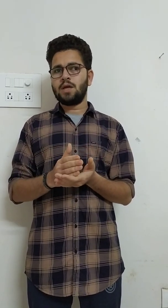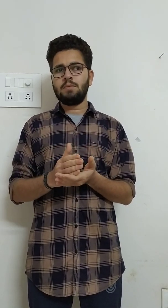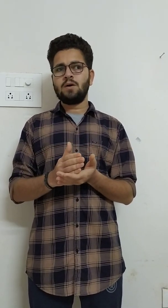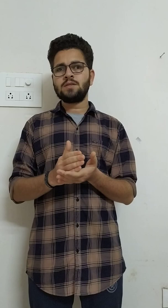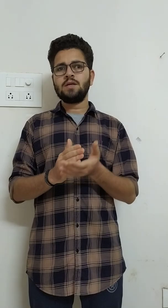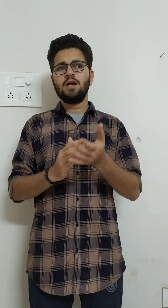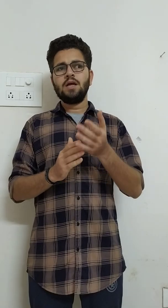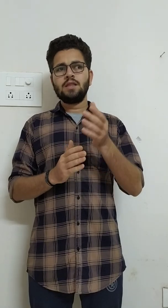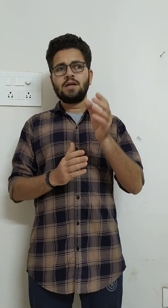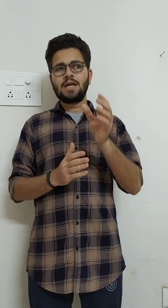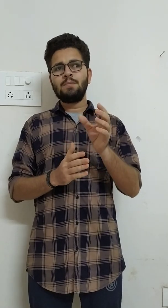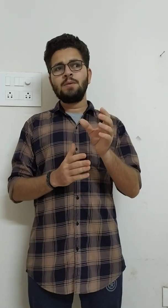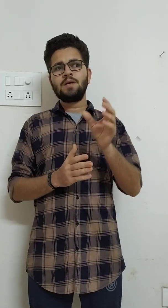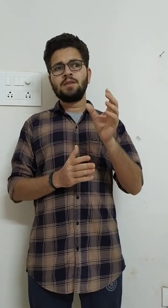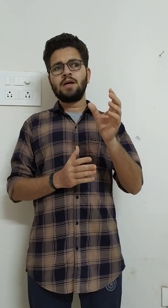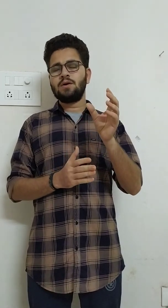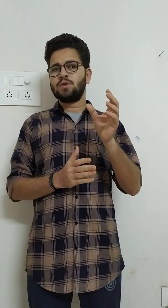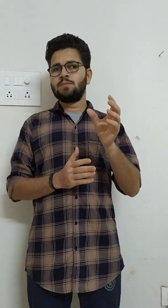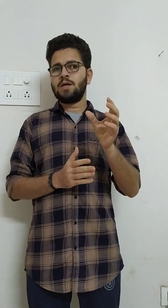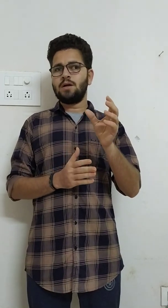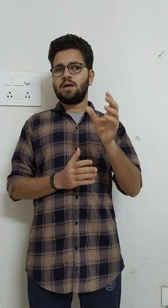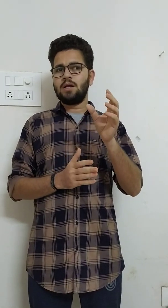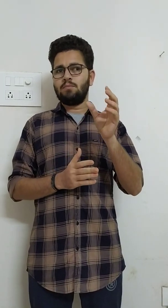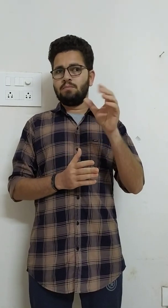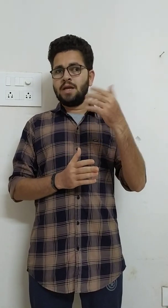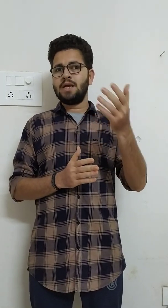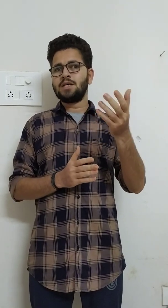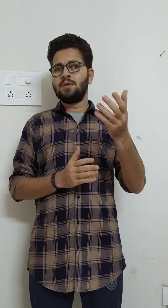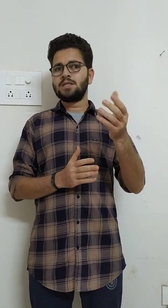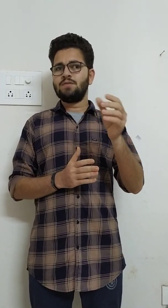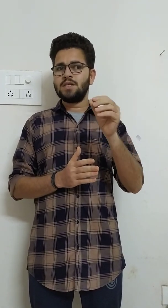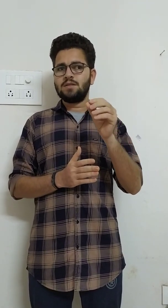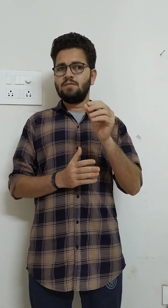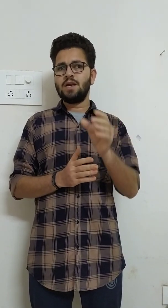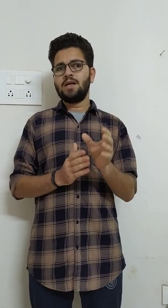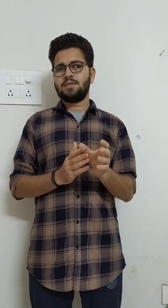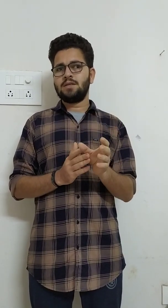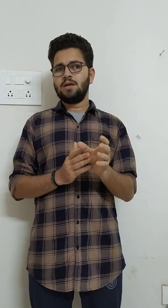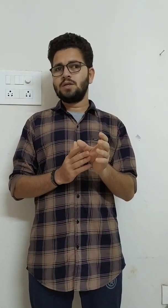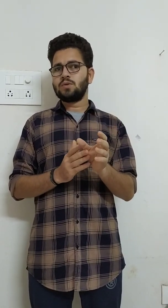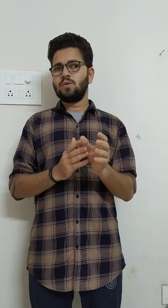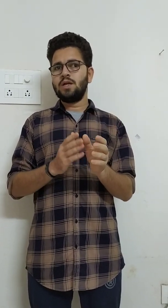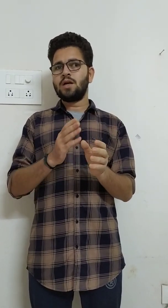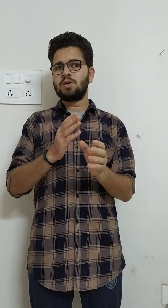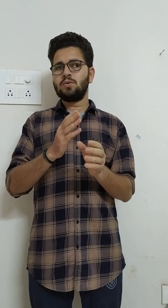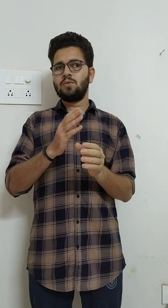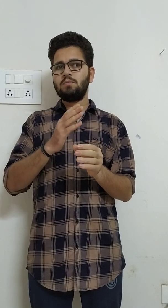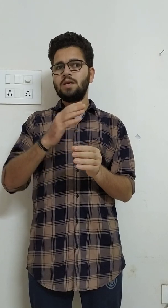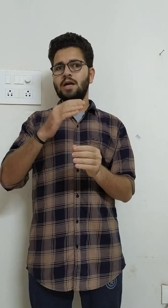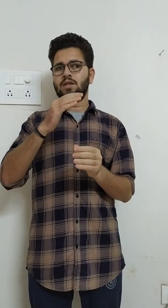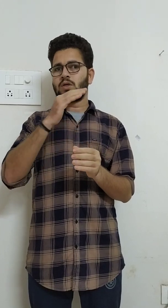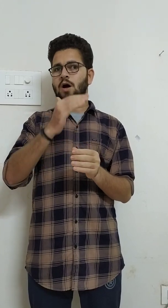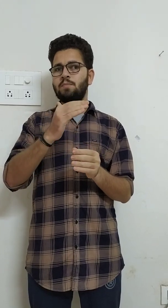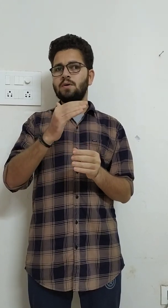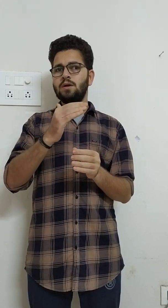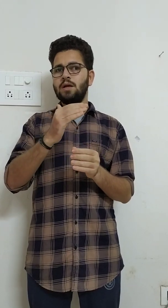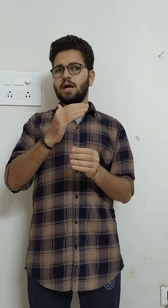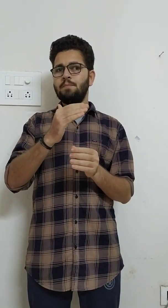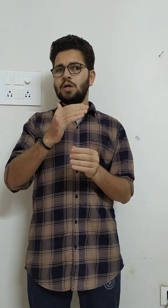Okay, because the time limit in the question paper main examination is very less. So in order to be at the top compared